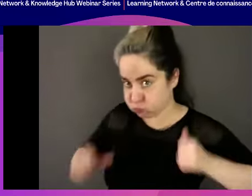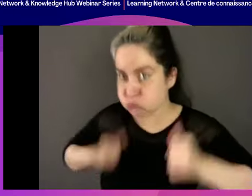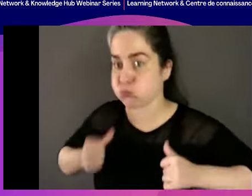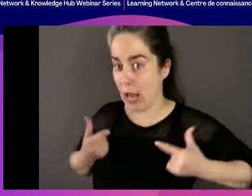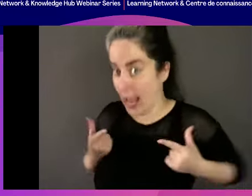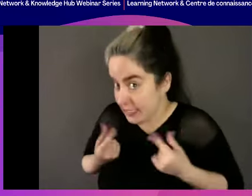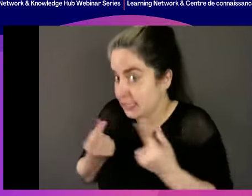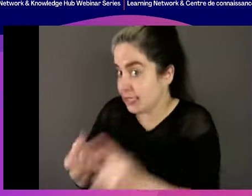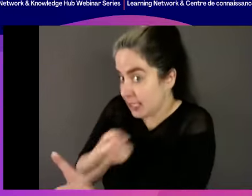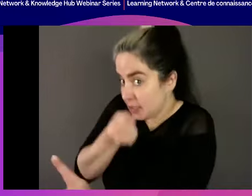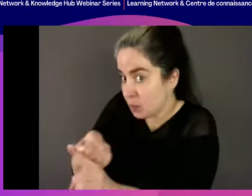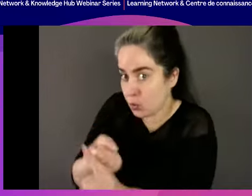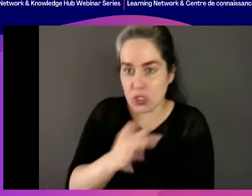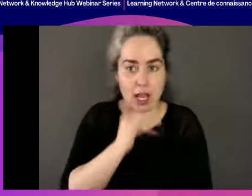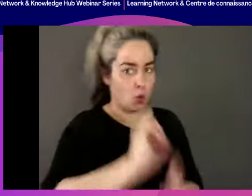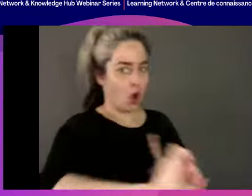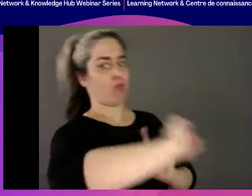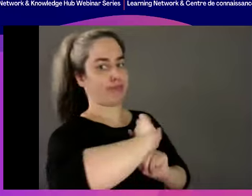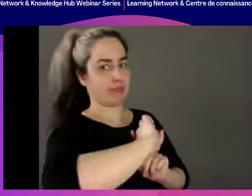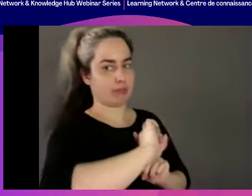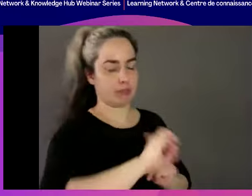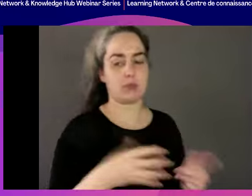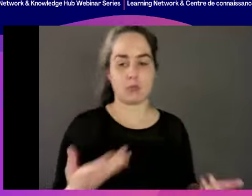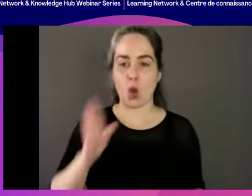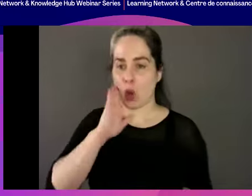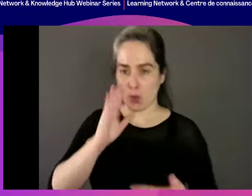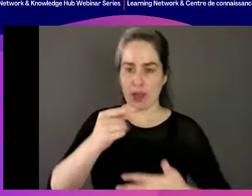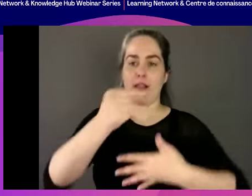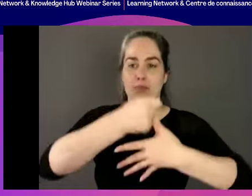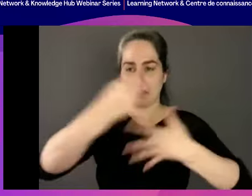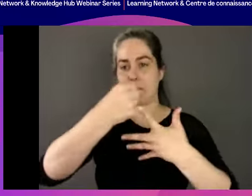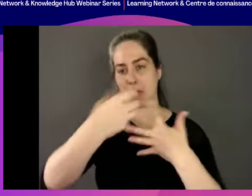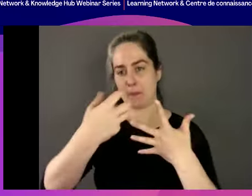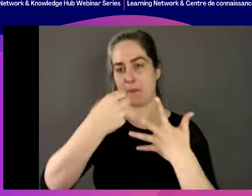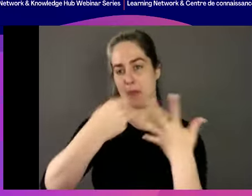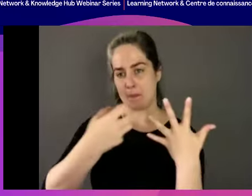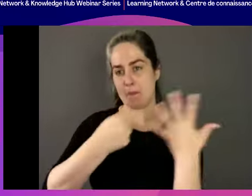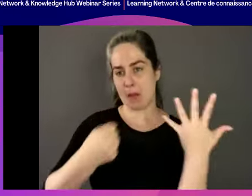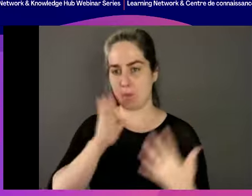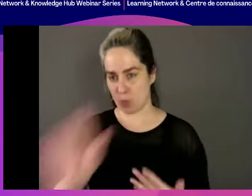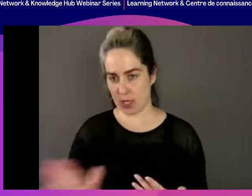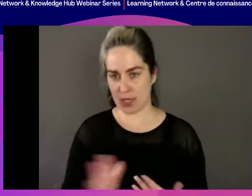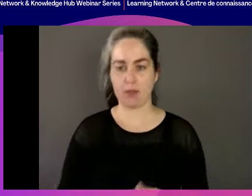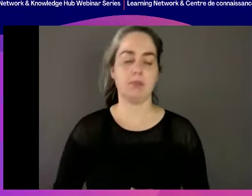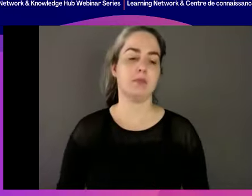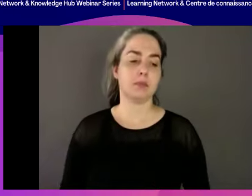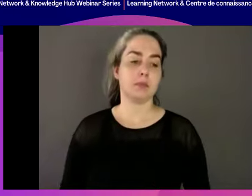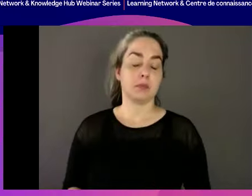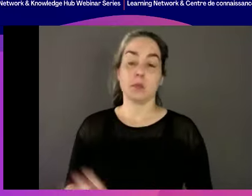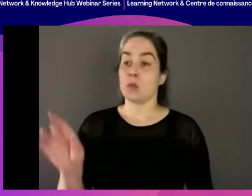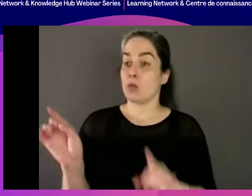effects in communities. So I'll talk about all of these questions. And just to point out,